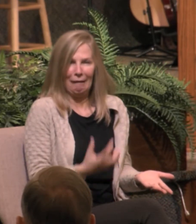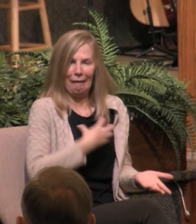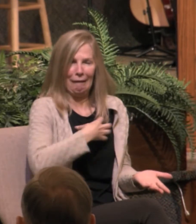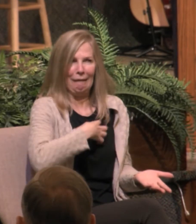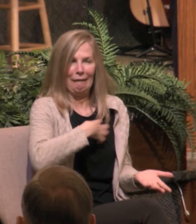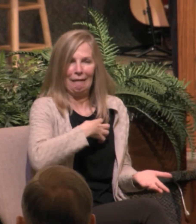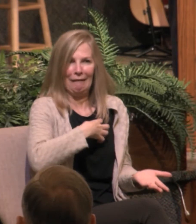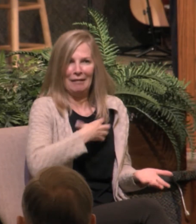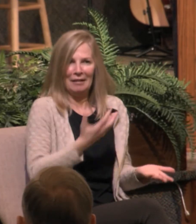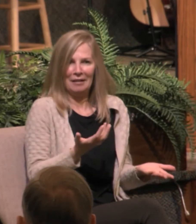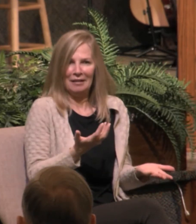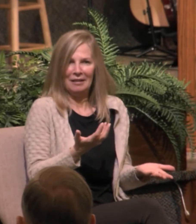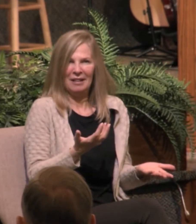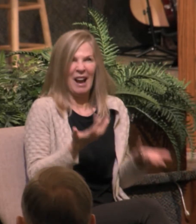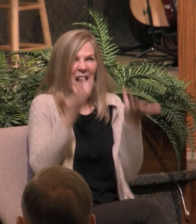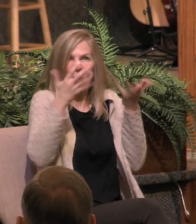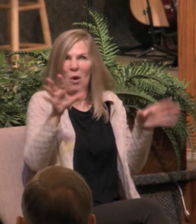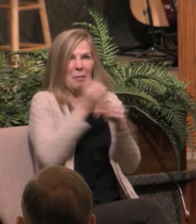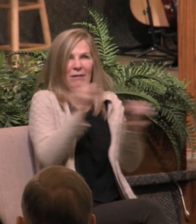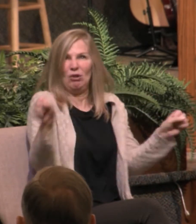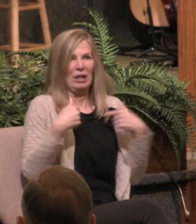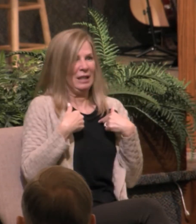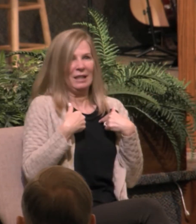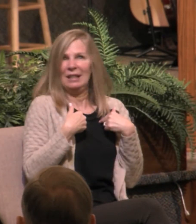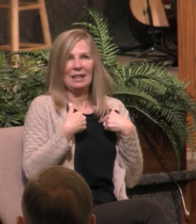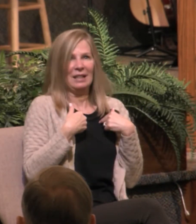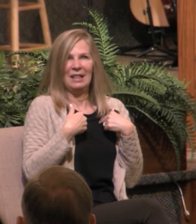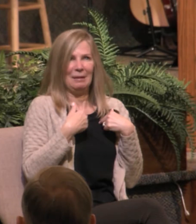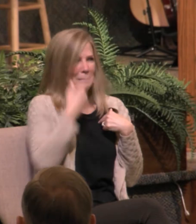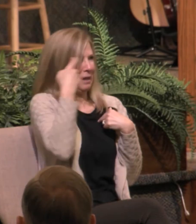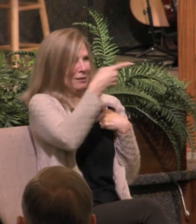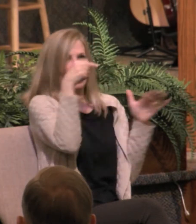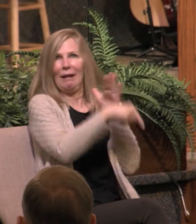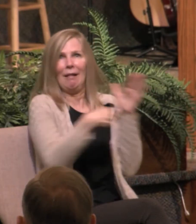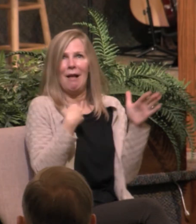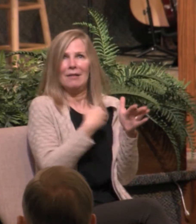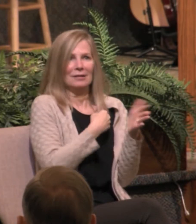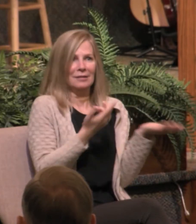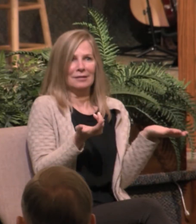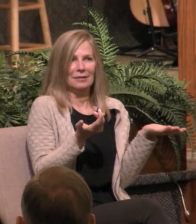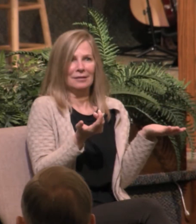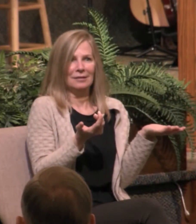In other words, we don't want to be free, because it's just going to kill us.